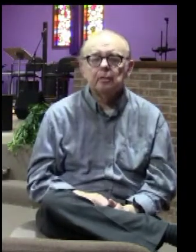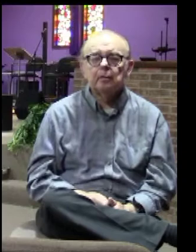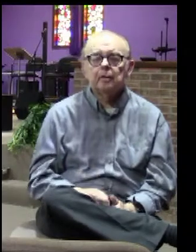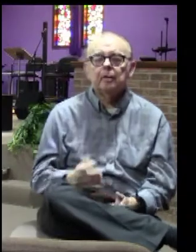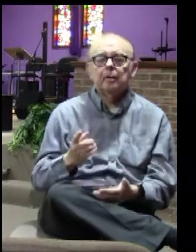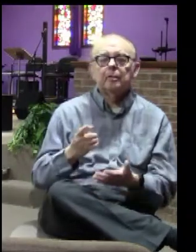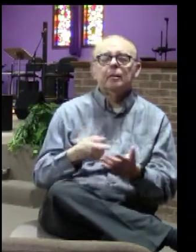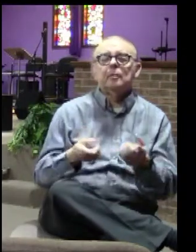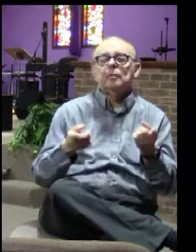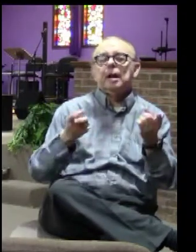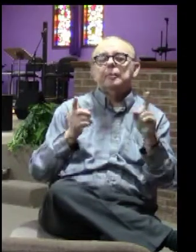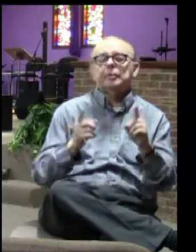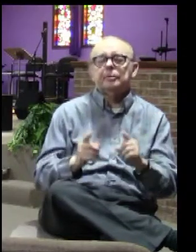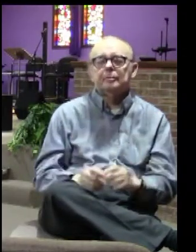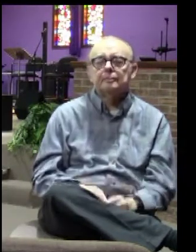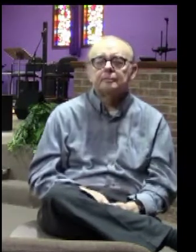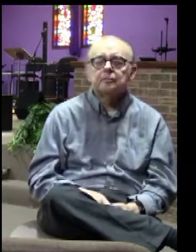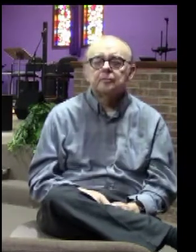So what ends up happening